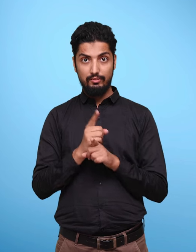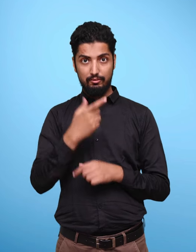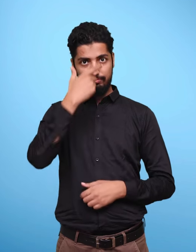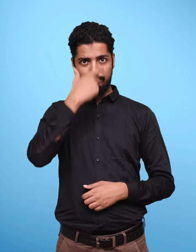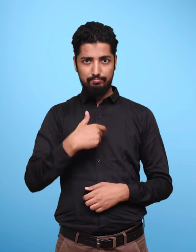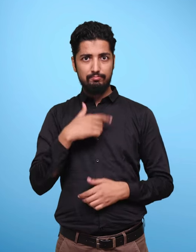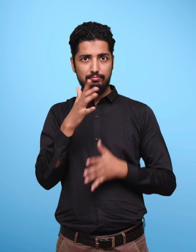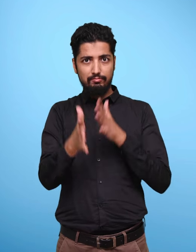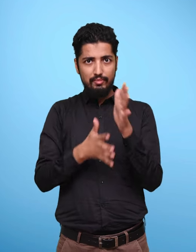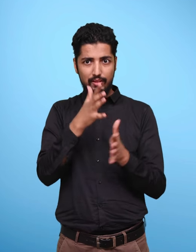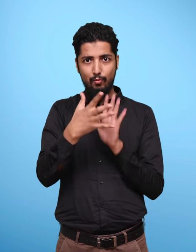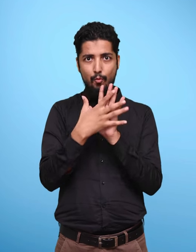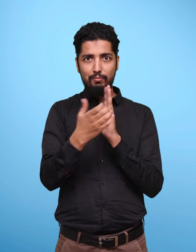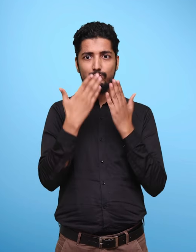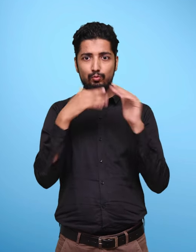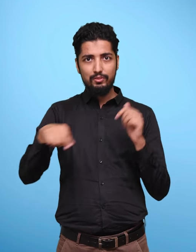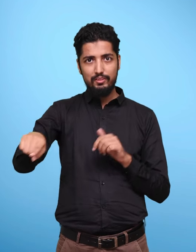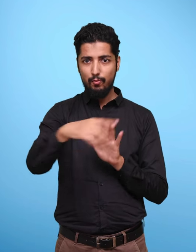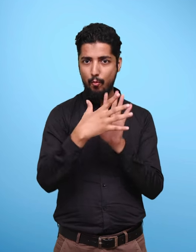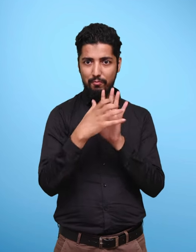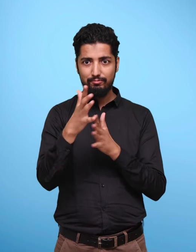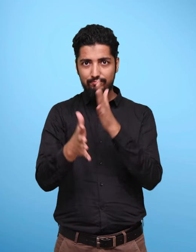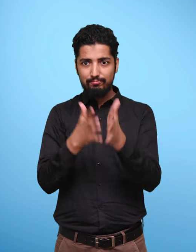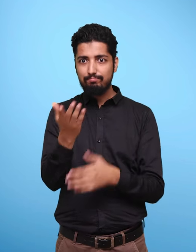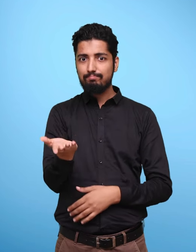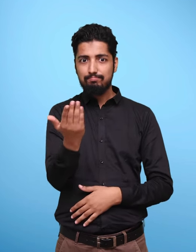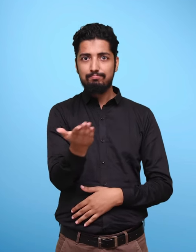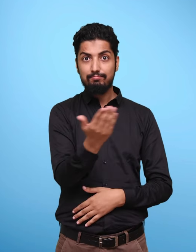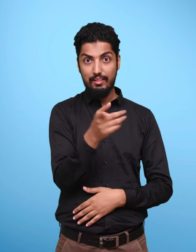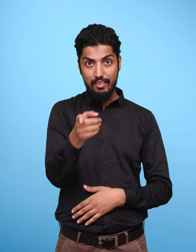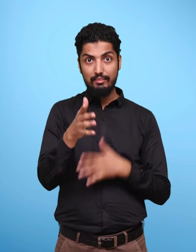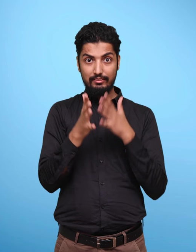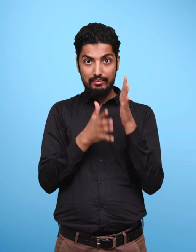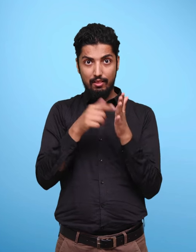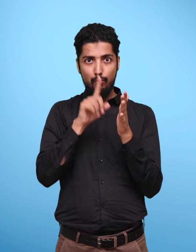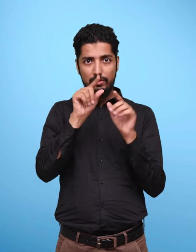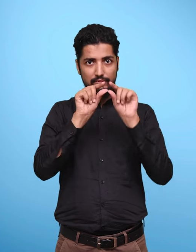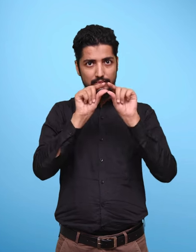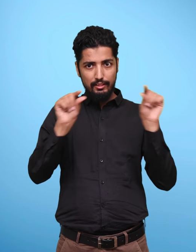Teacher demonstrates the actions and says the sentence, and children repeat after her.